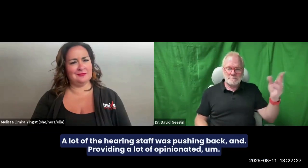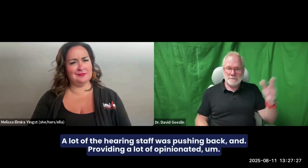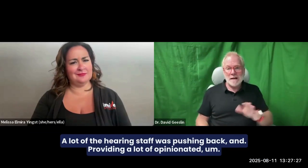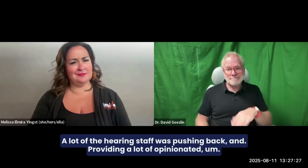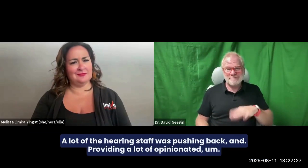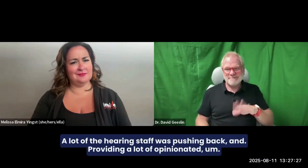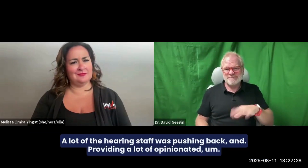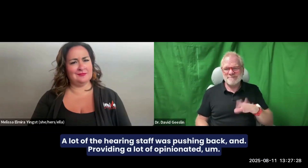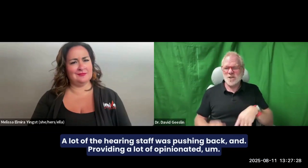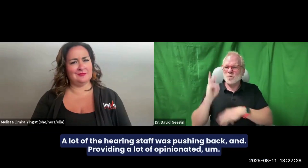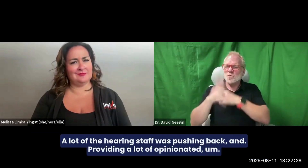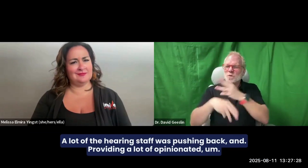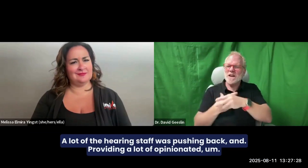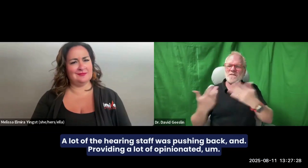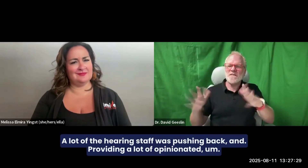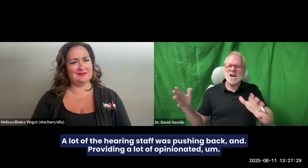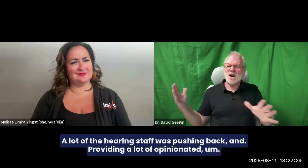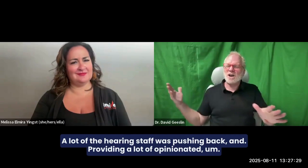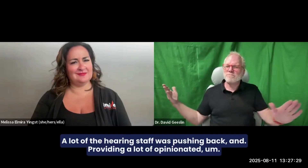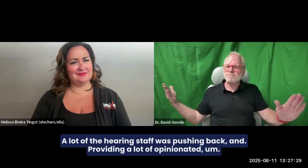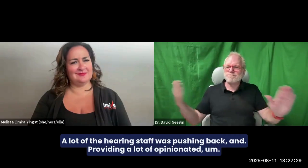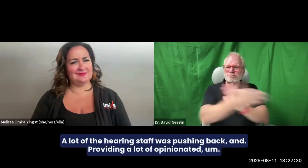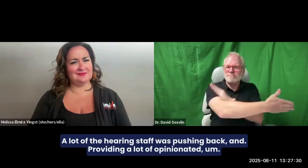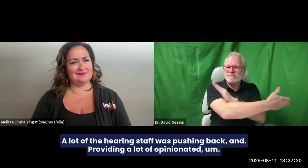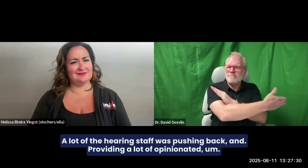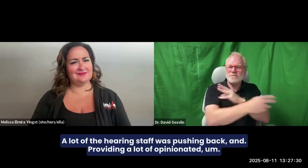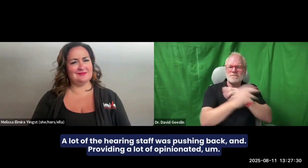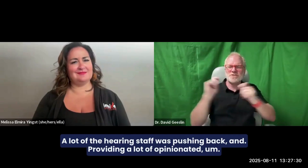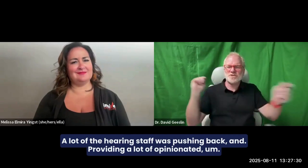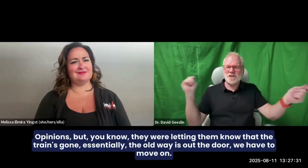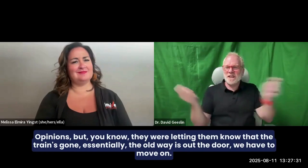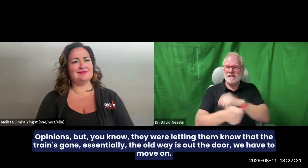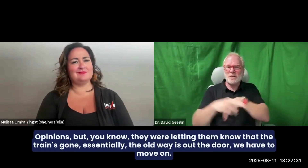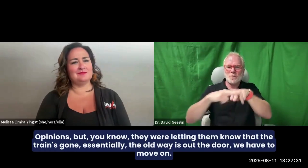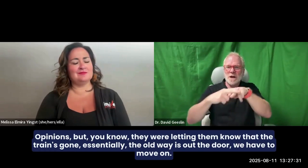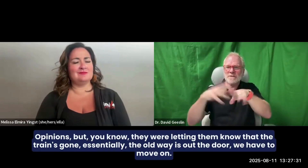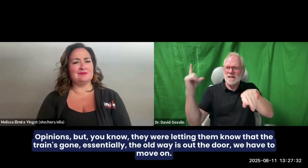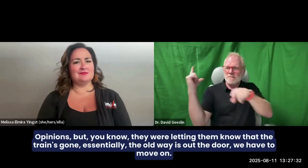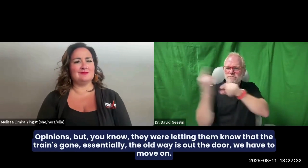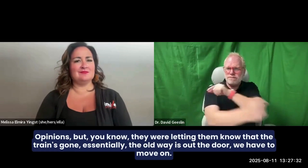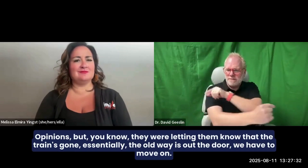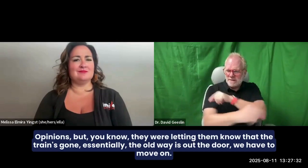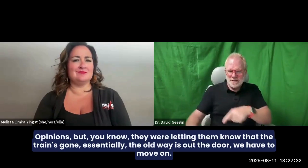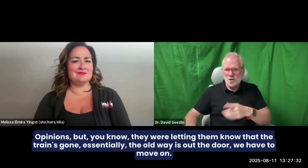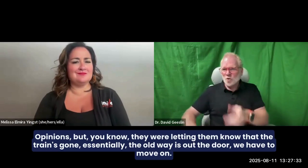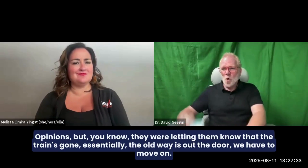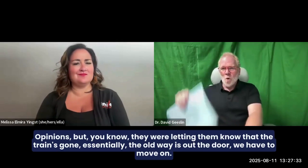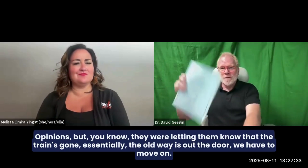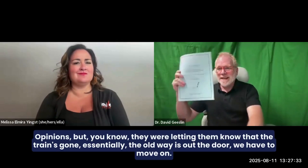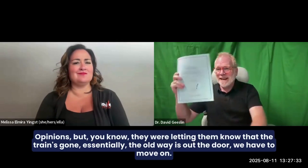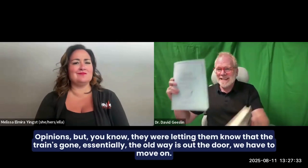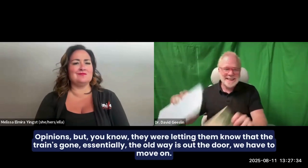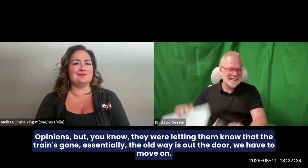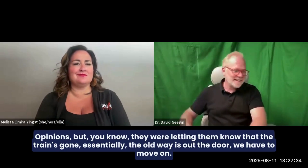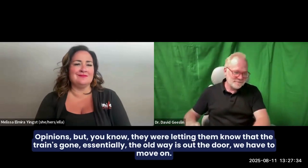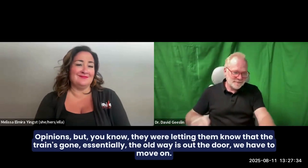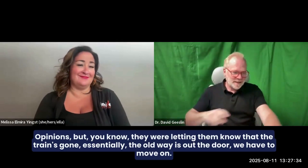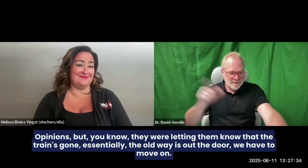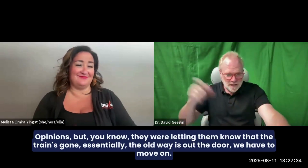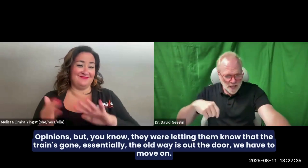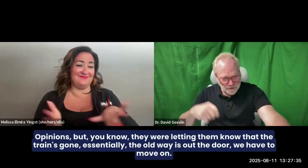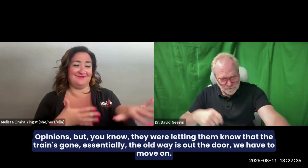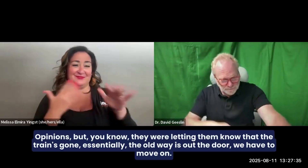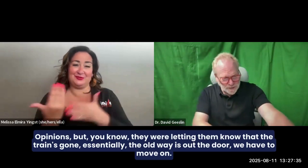staff was pushing back and providing a lot of opinionated opinions, but they were letting them know that the train's